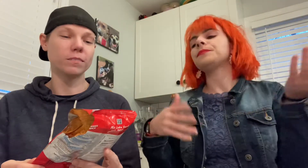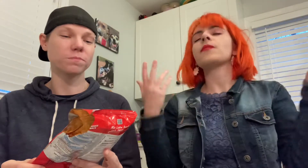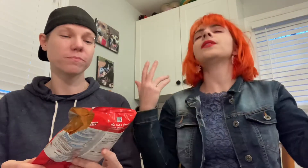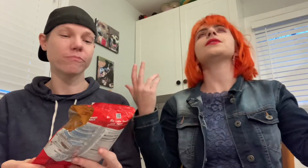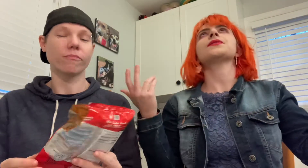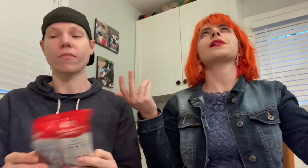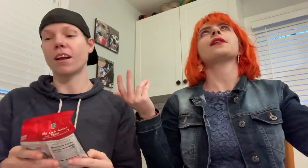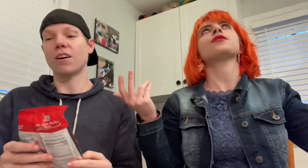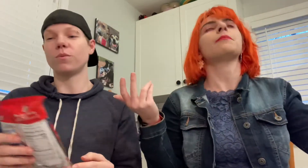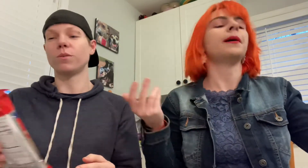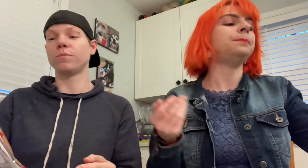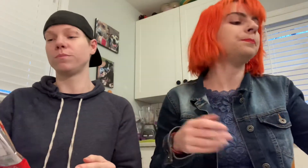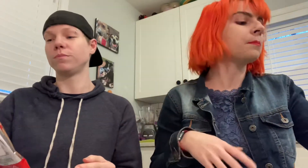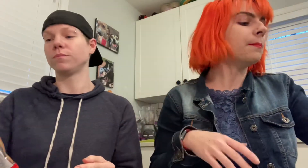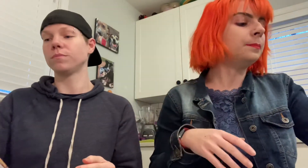It tastes like ketchup, mm-hmm. Man.